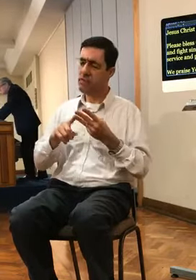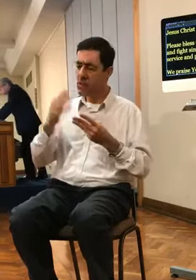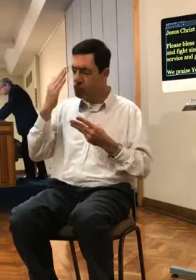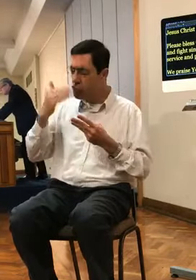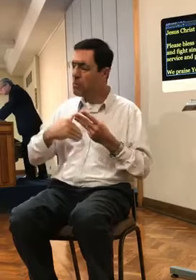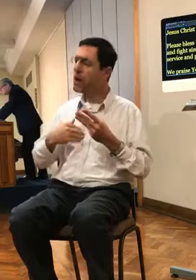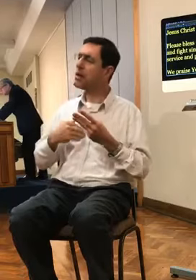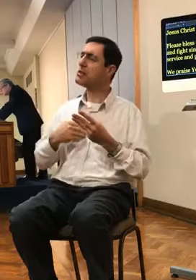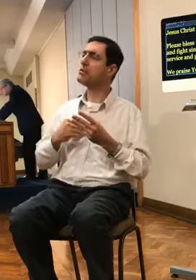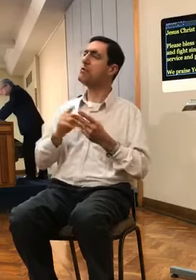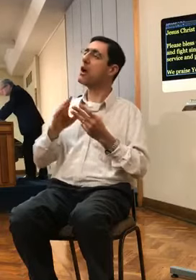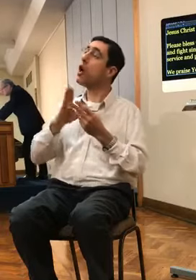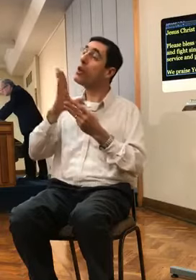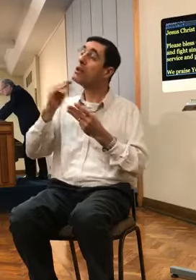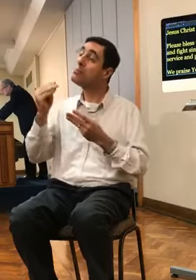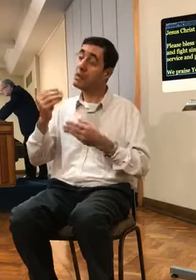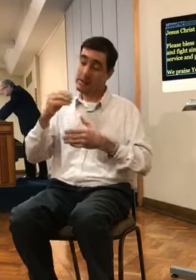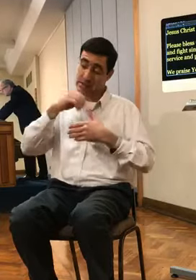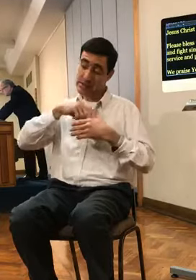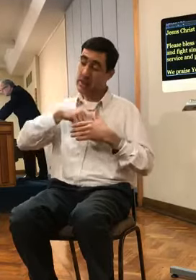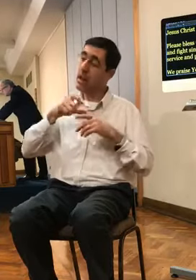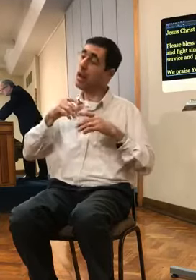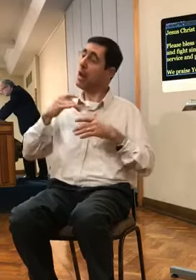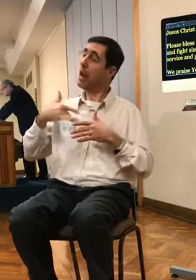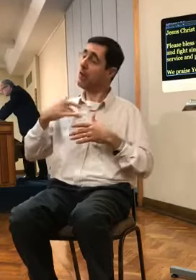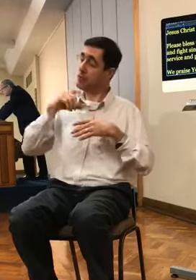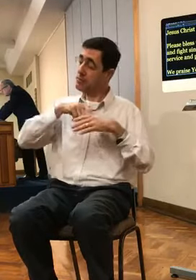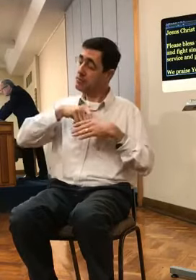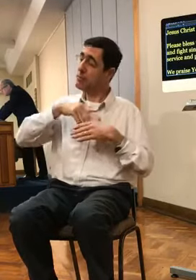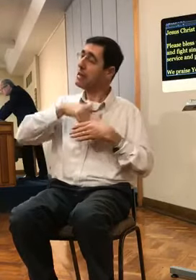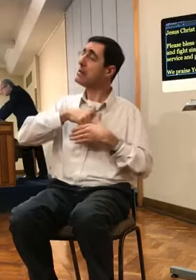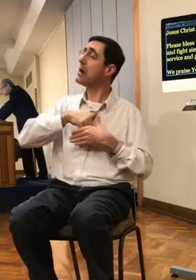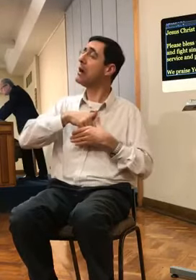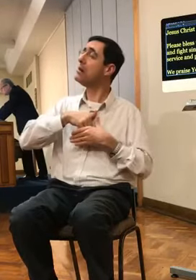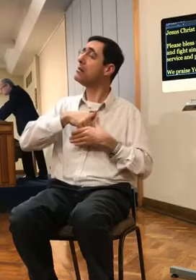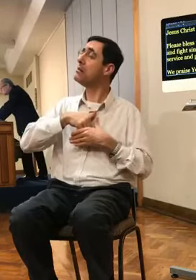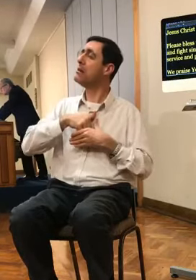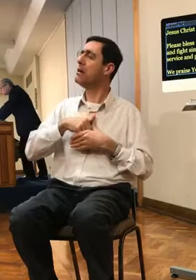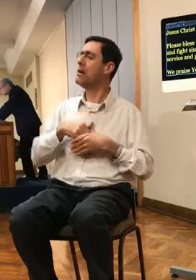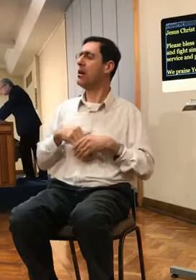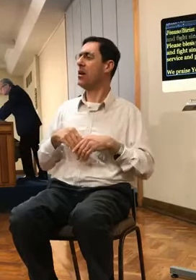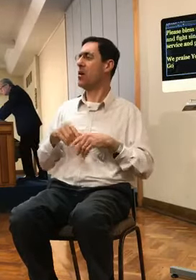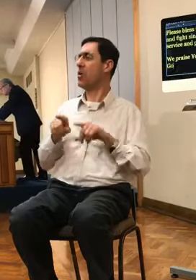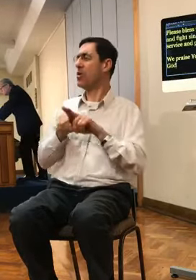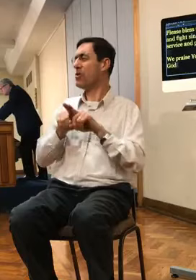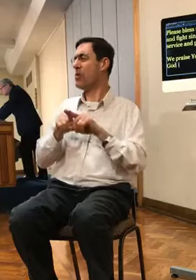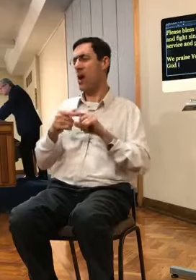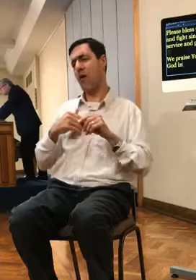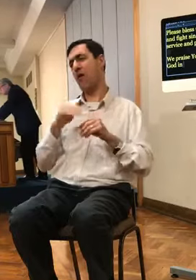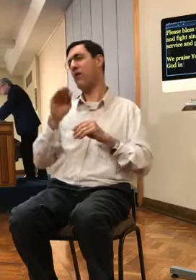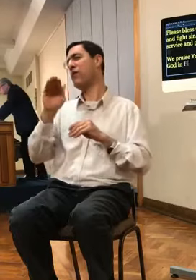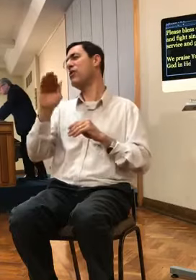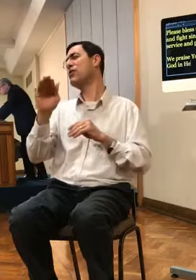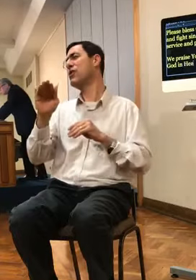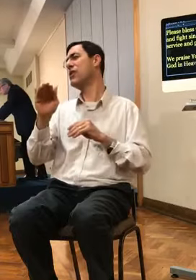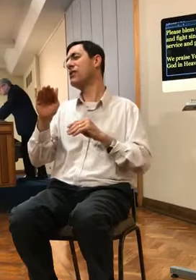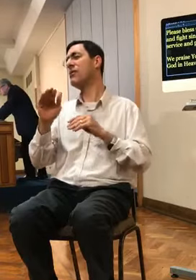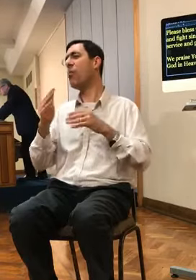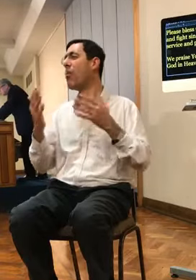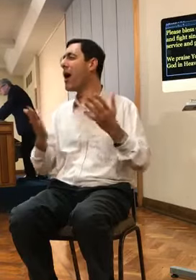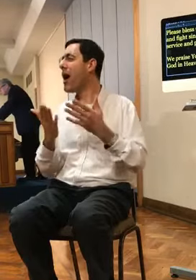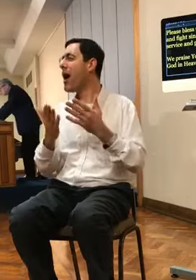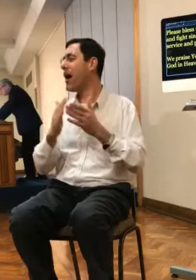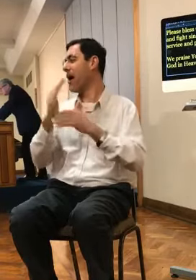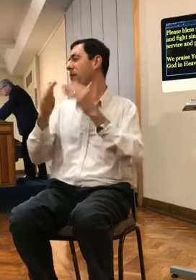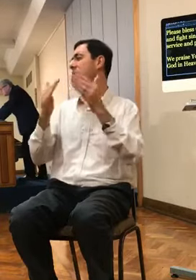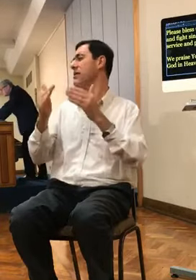eternal glorious future. And, oh Lord, by these things we pray. Oh Lord, stir us up and hold us and keep